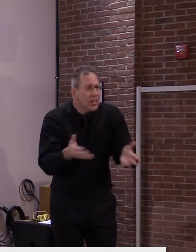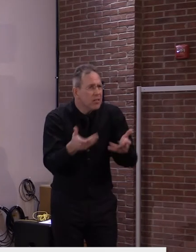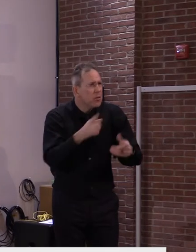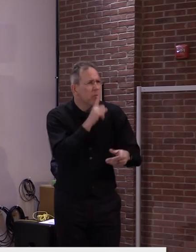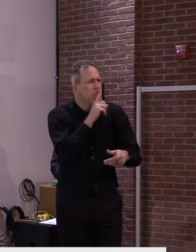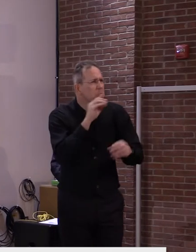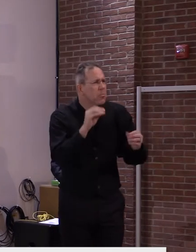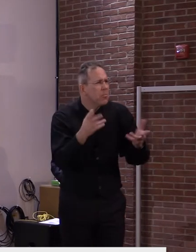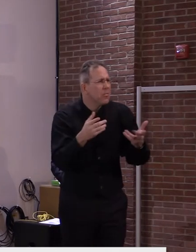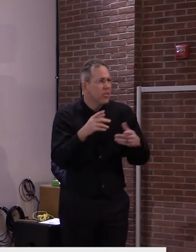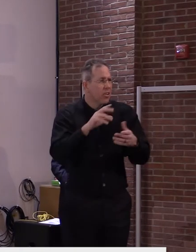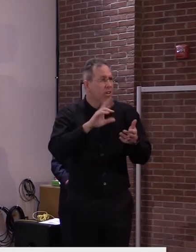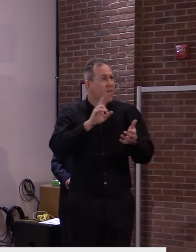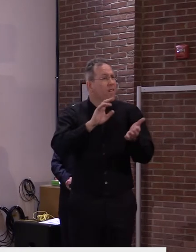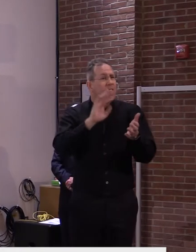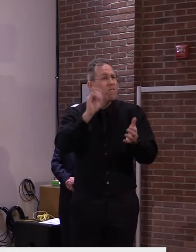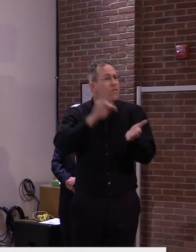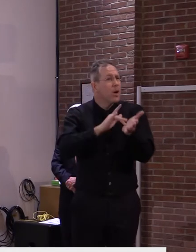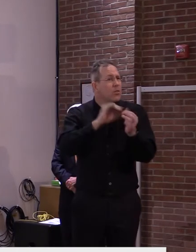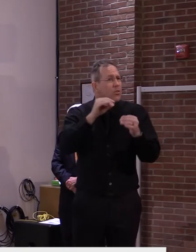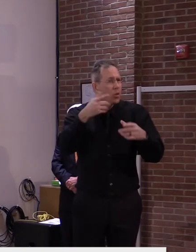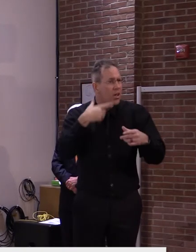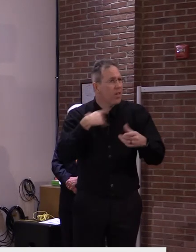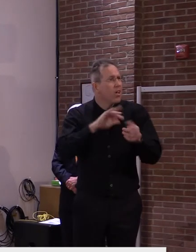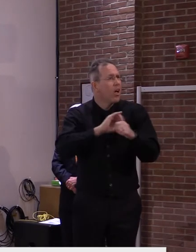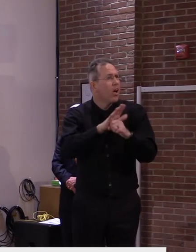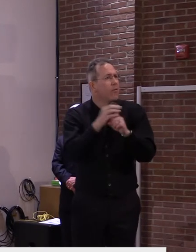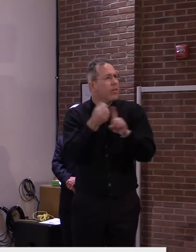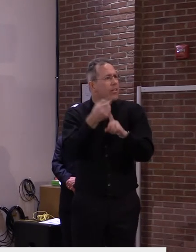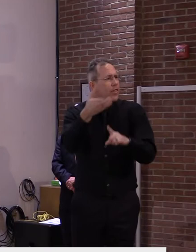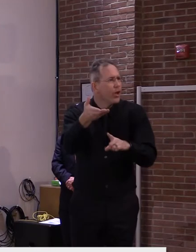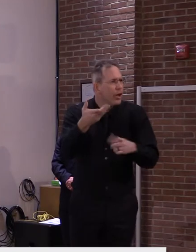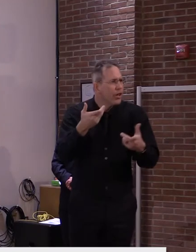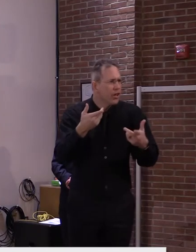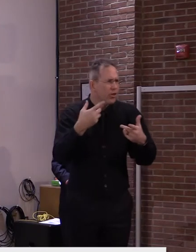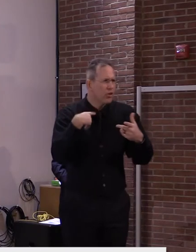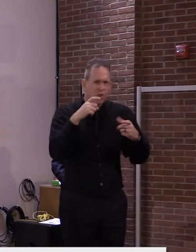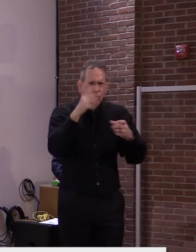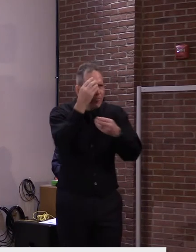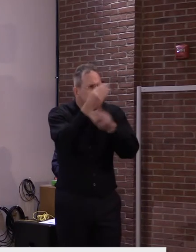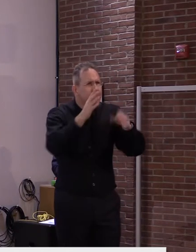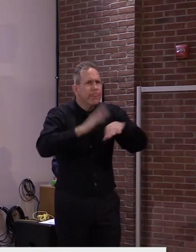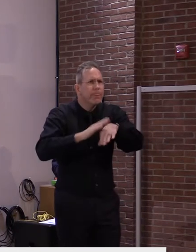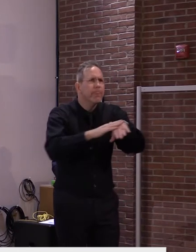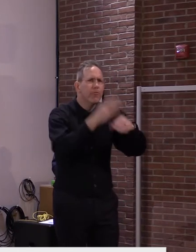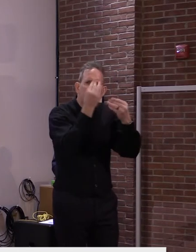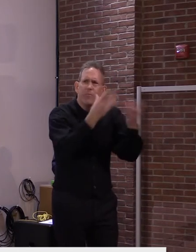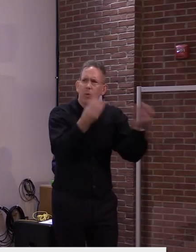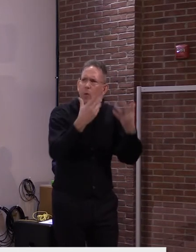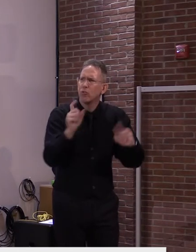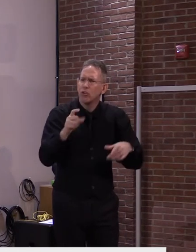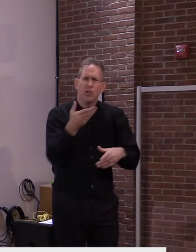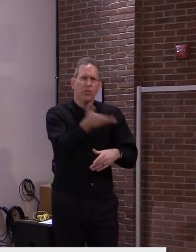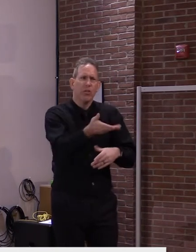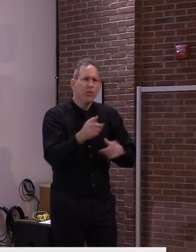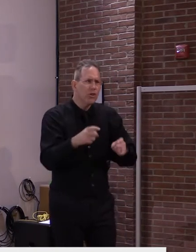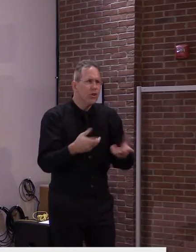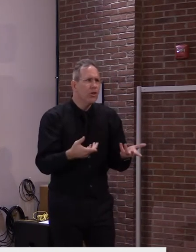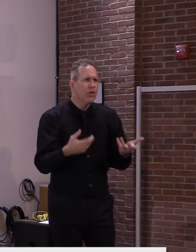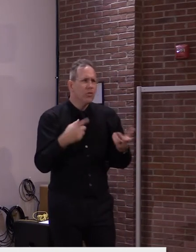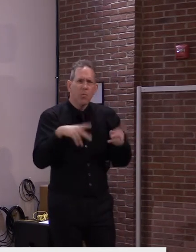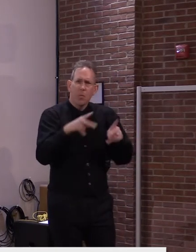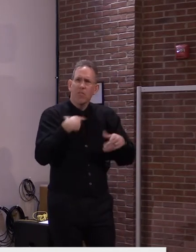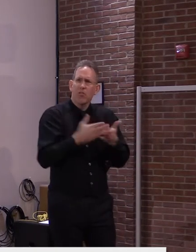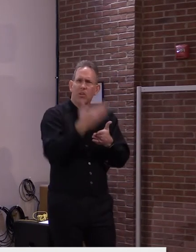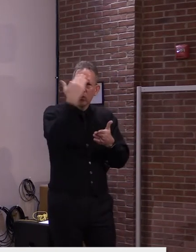outbreaks. Shouldn't the public be aware that they might be walking into those places? That's all we're asking. And I tried to address this to